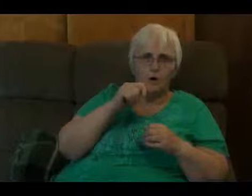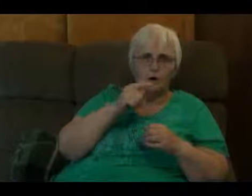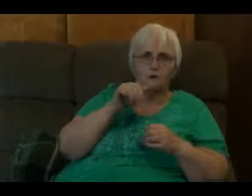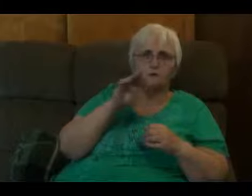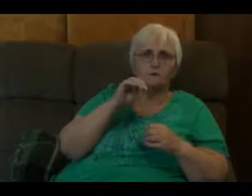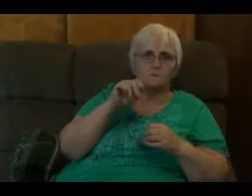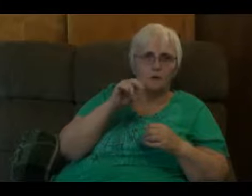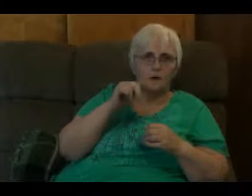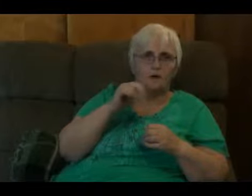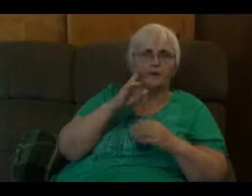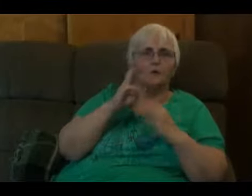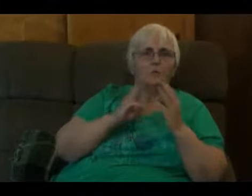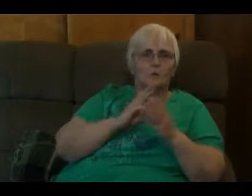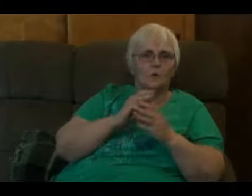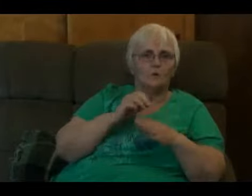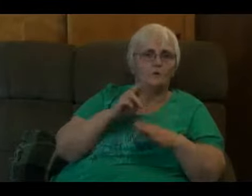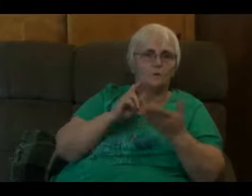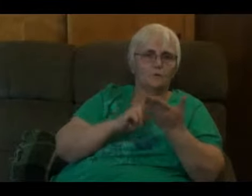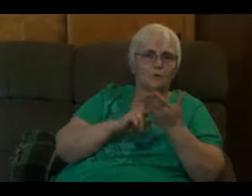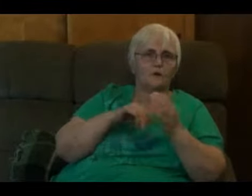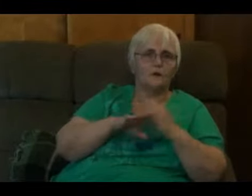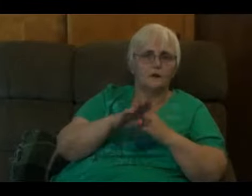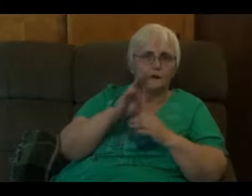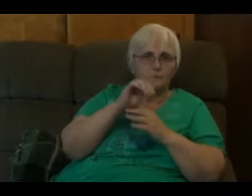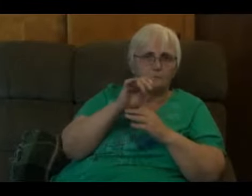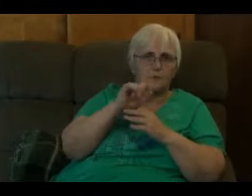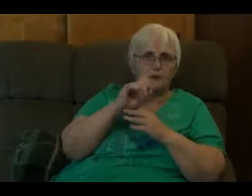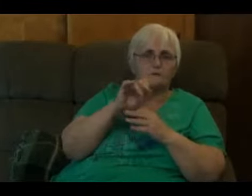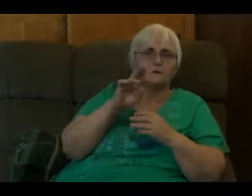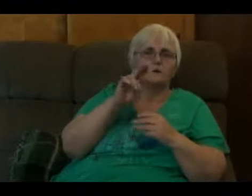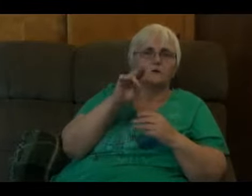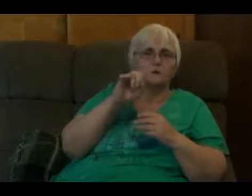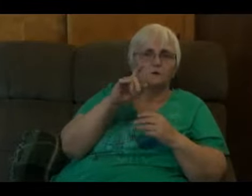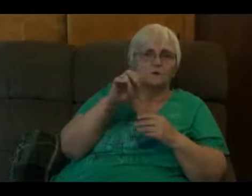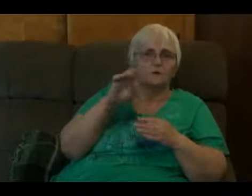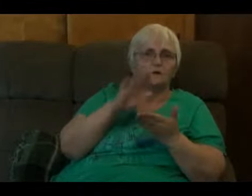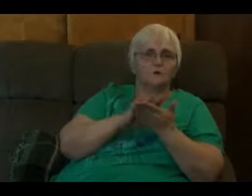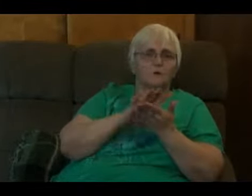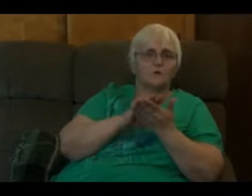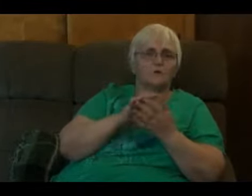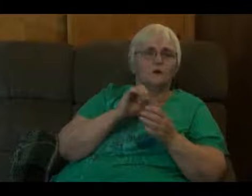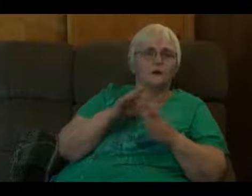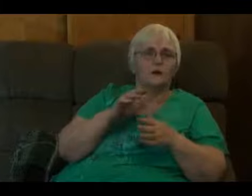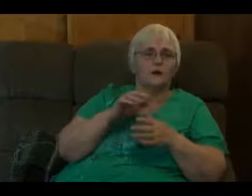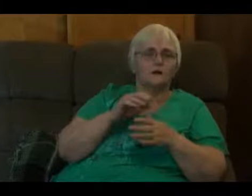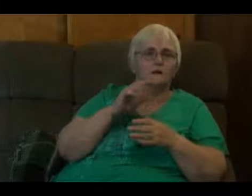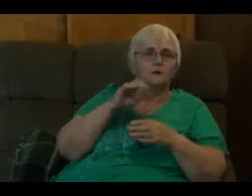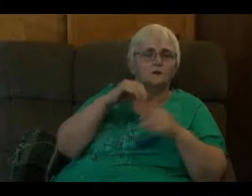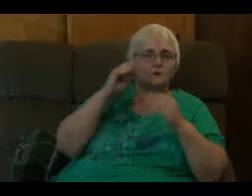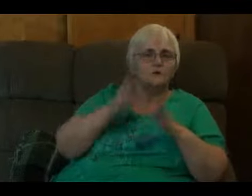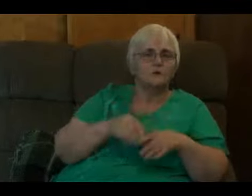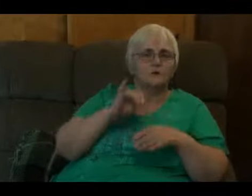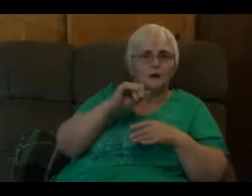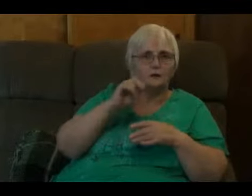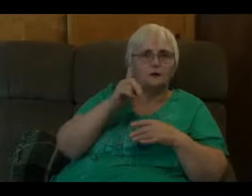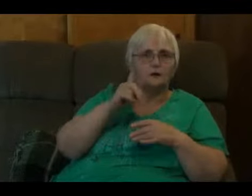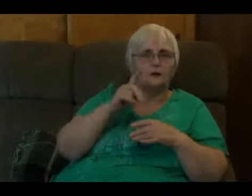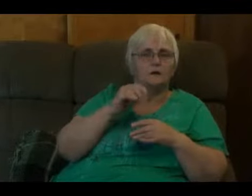in Massachusetts schools, they now allow students identifying themselves of the opposite sex as they